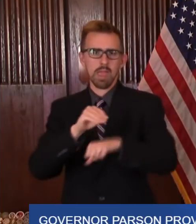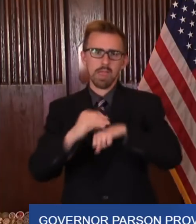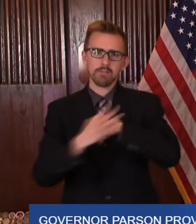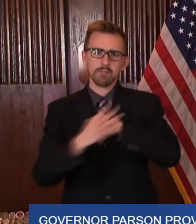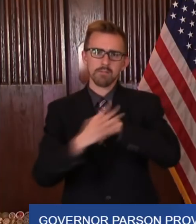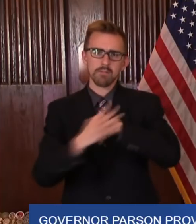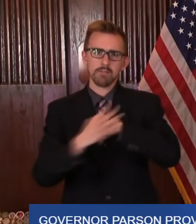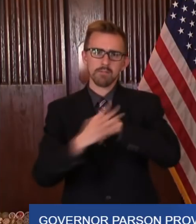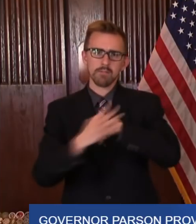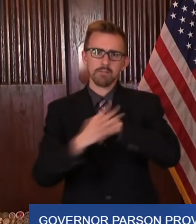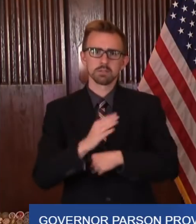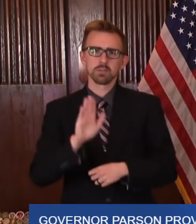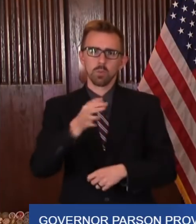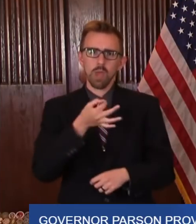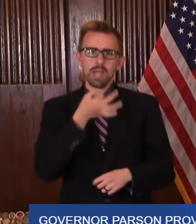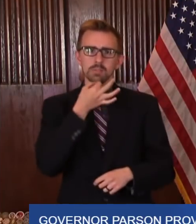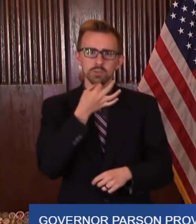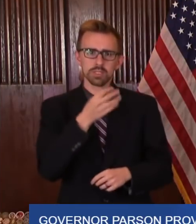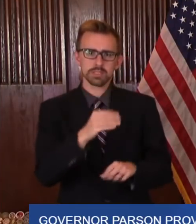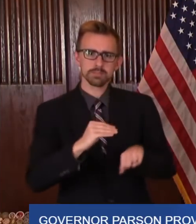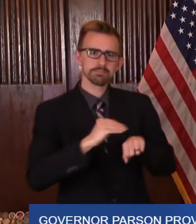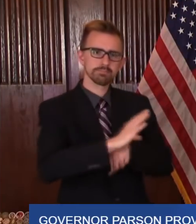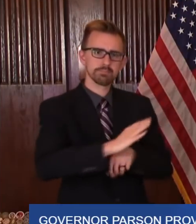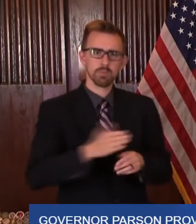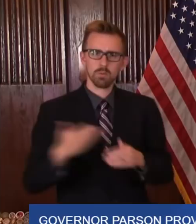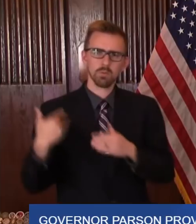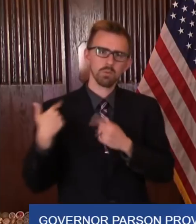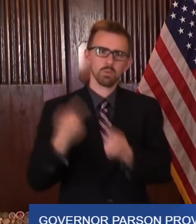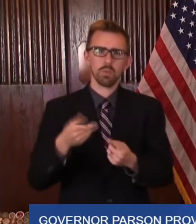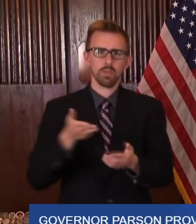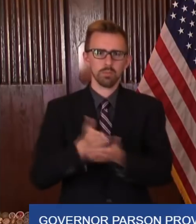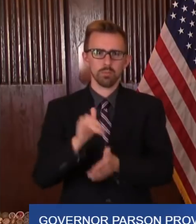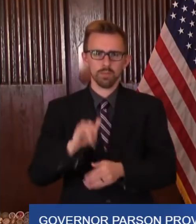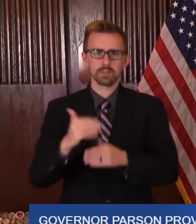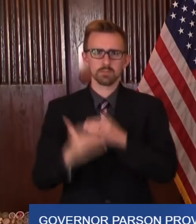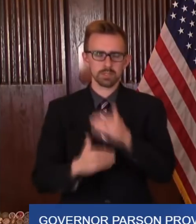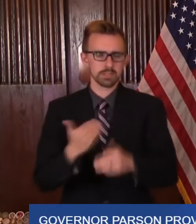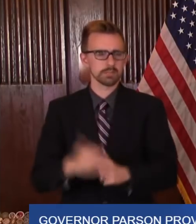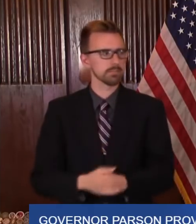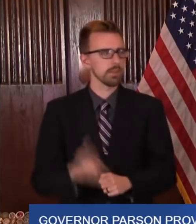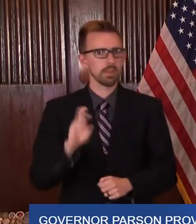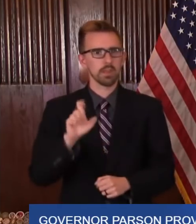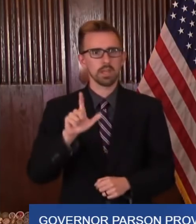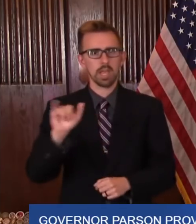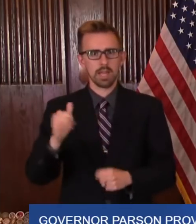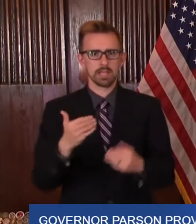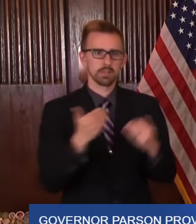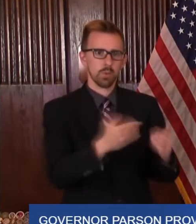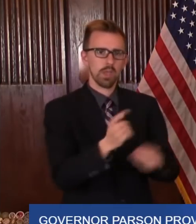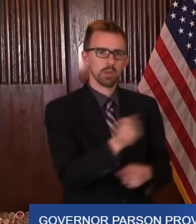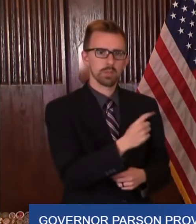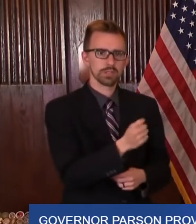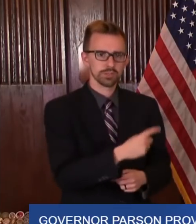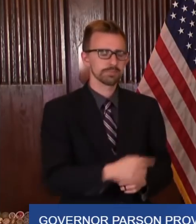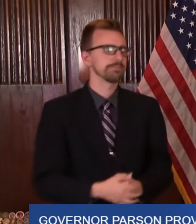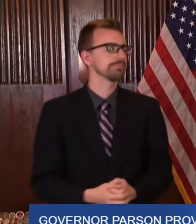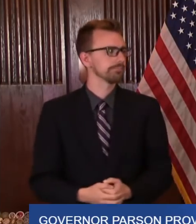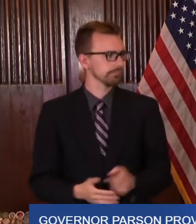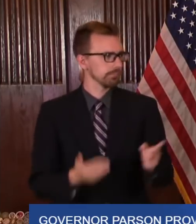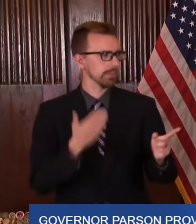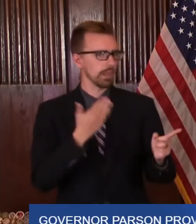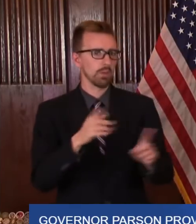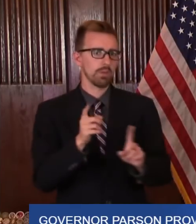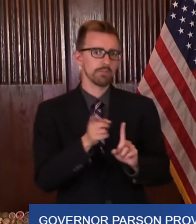advice and their expertise through this process. Kelly, let's go to questions. Thank you, Governor. The